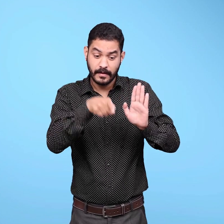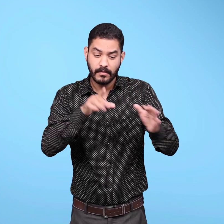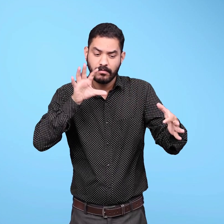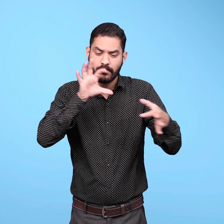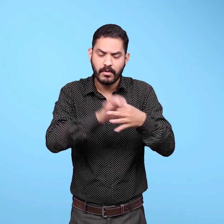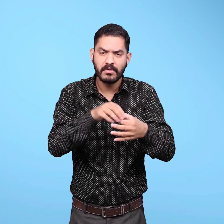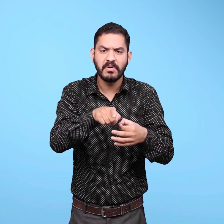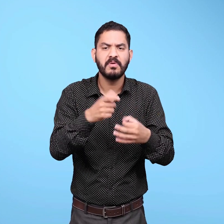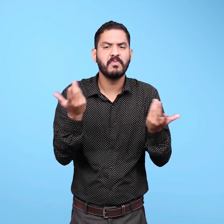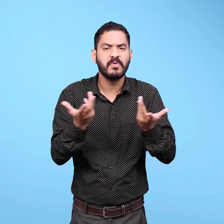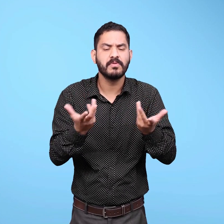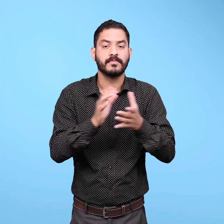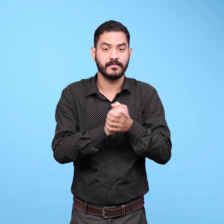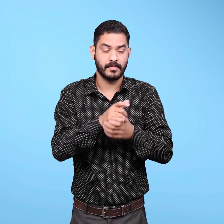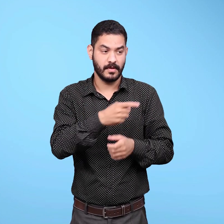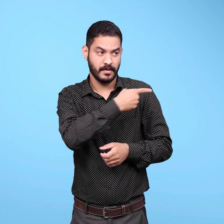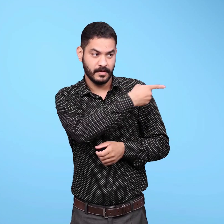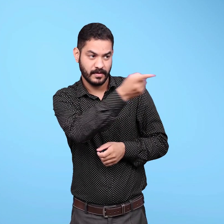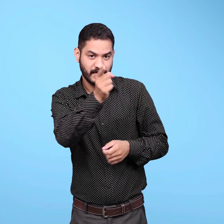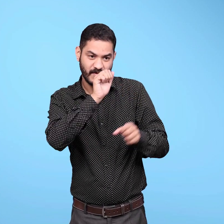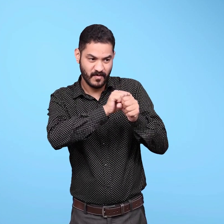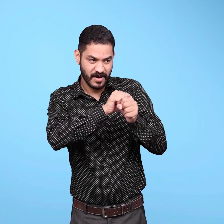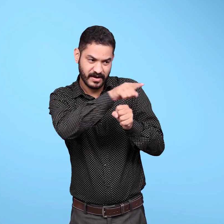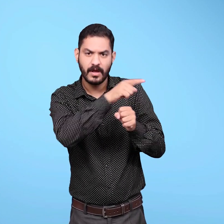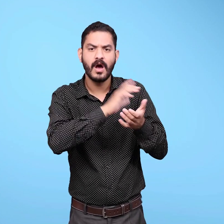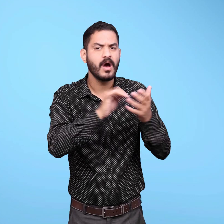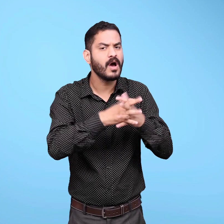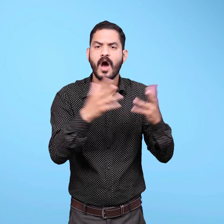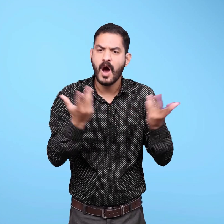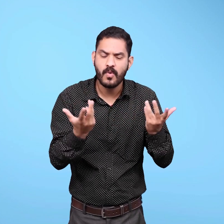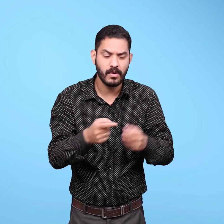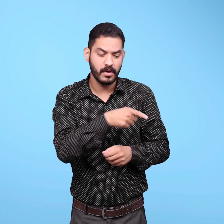How do they work? What happens to the finished product?